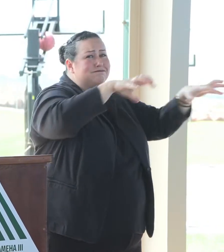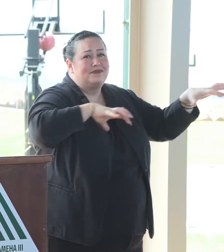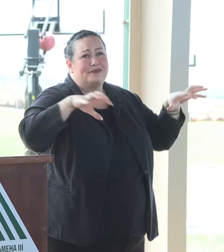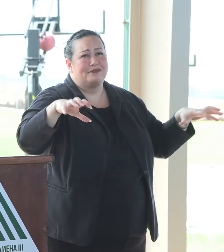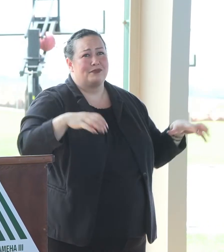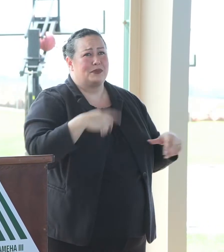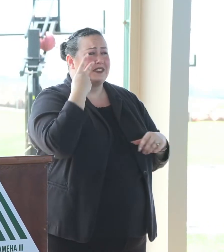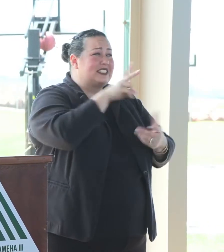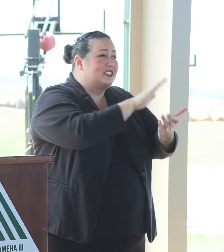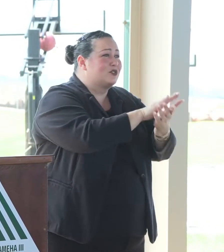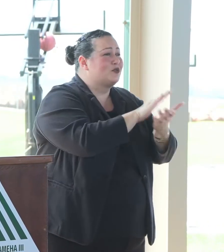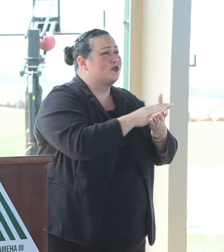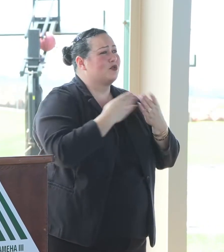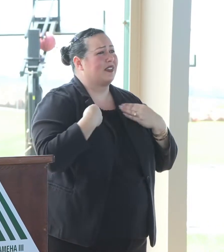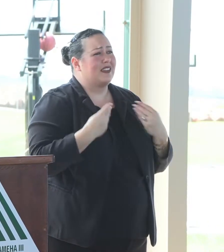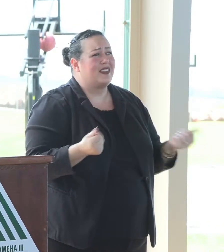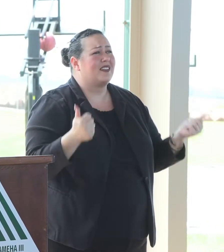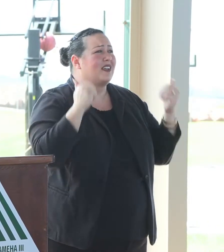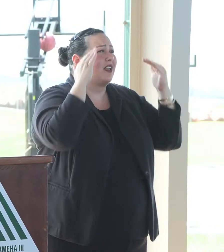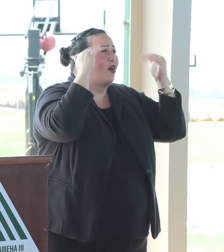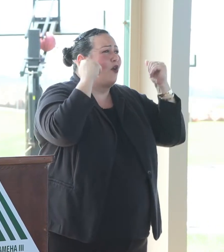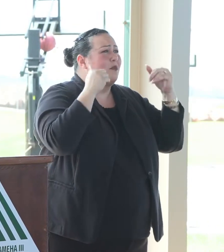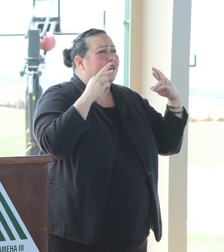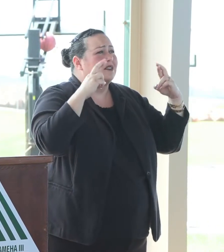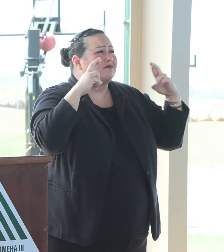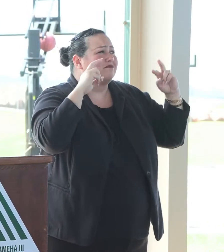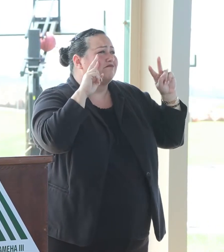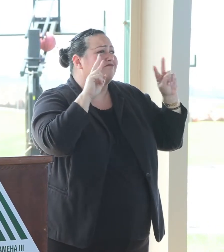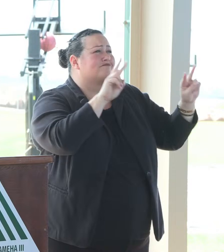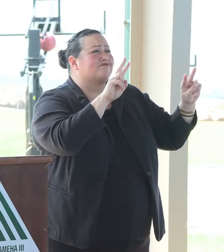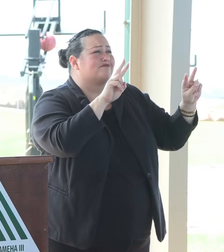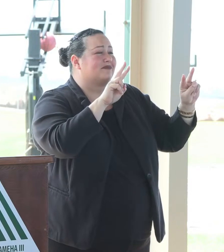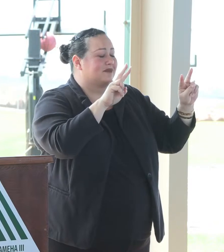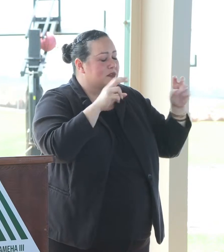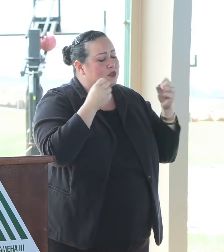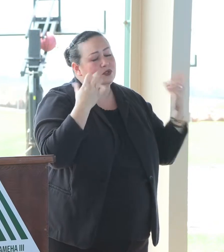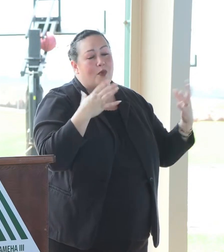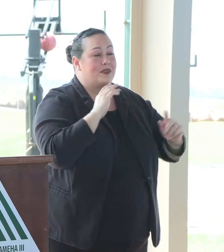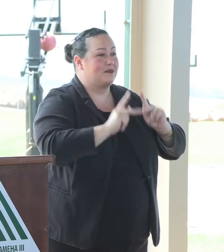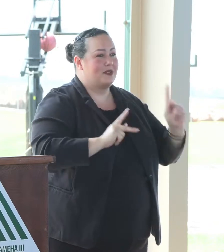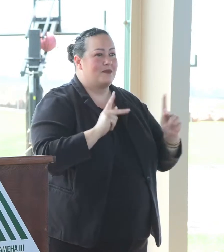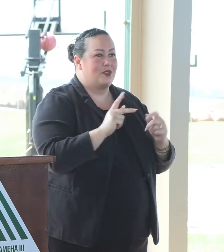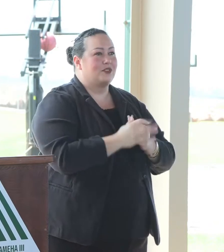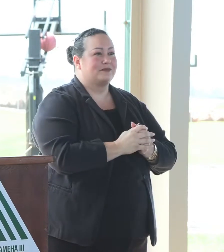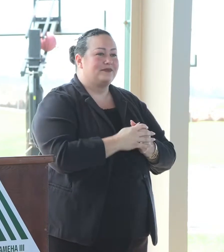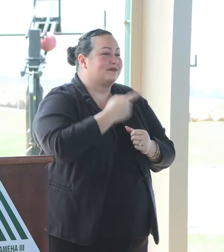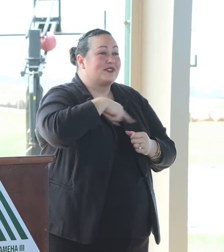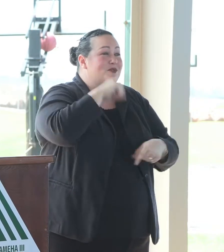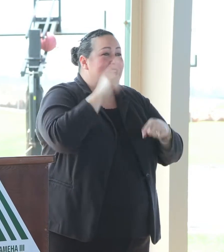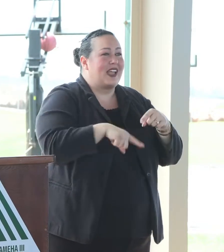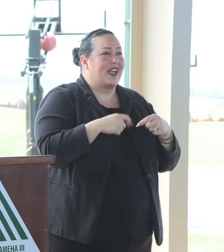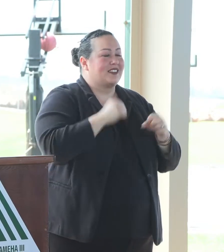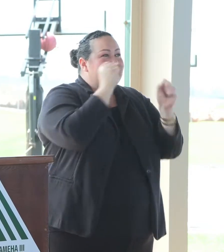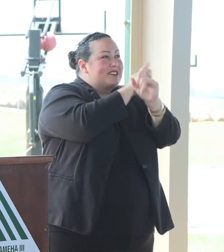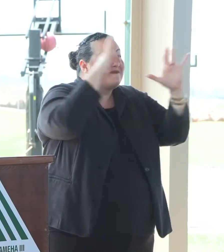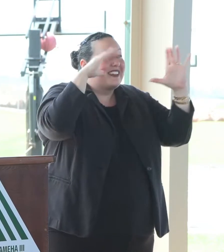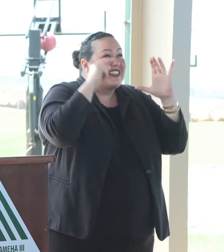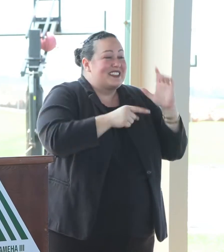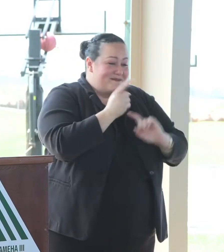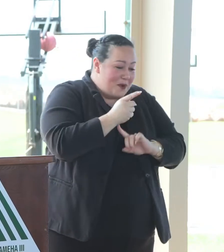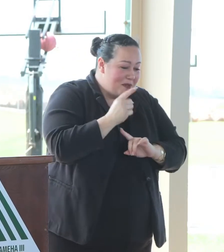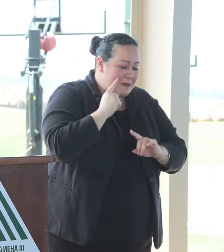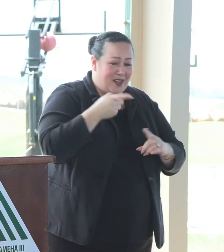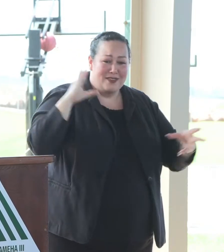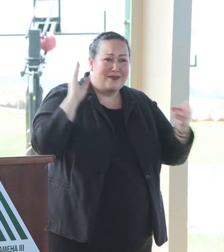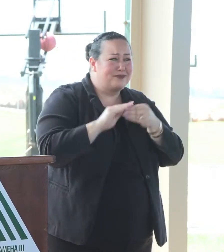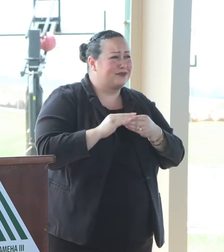of healing, a place of hope for so many people. It really is as if we couldn't imagine this moment in day to come, but 95